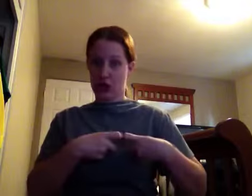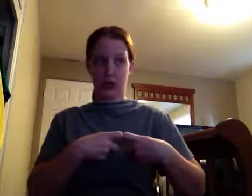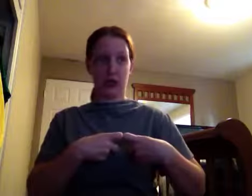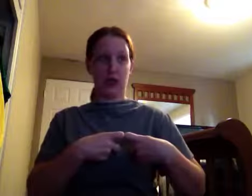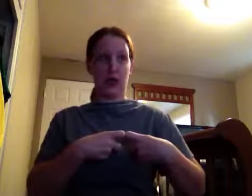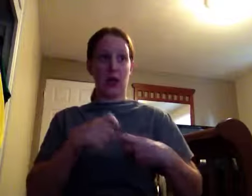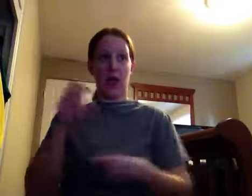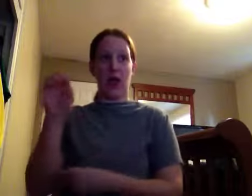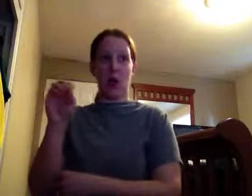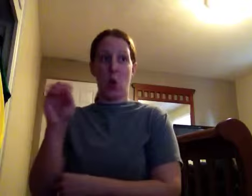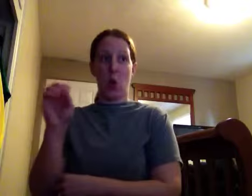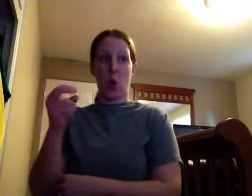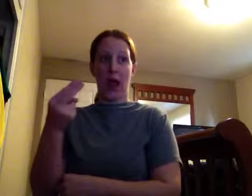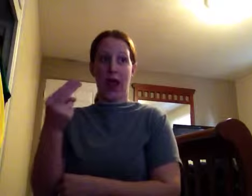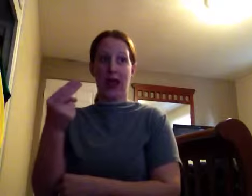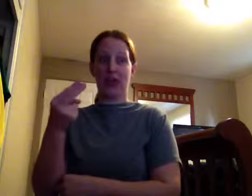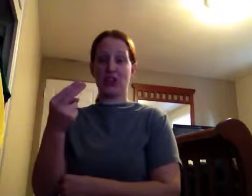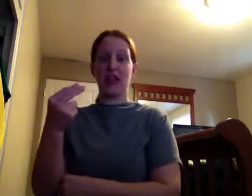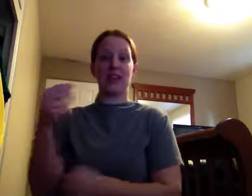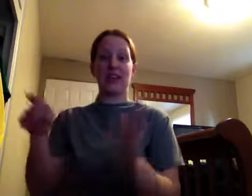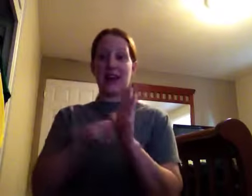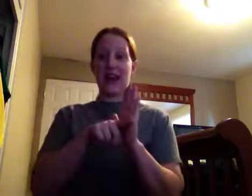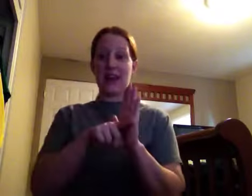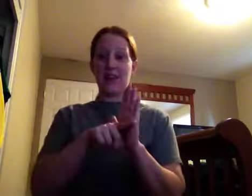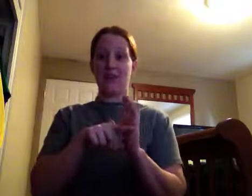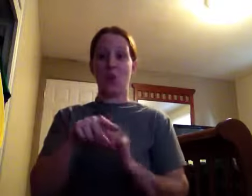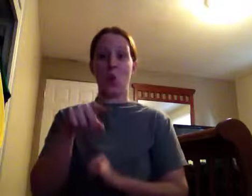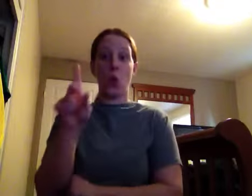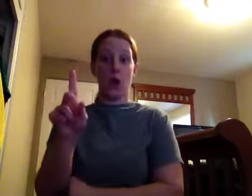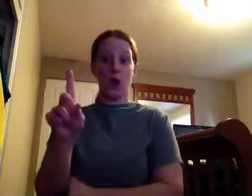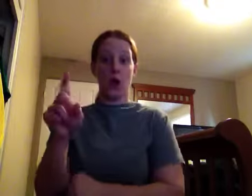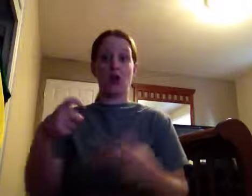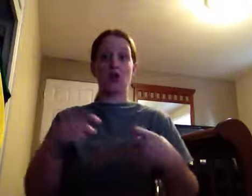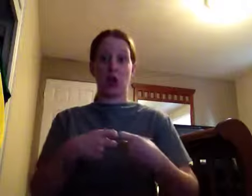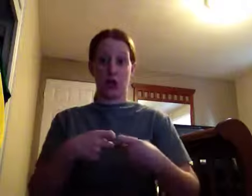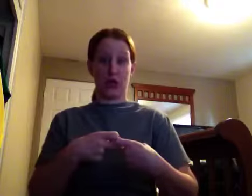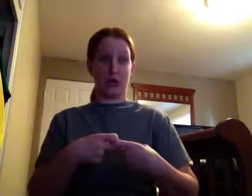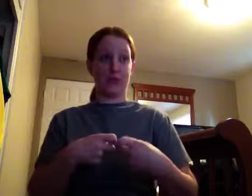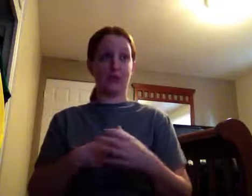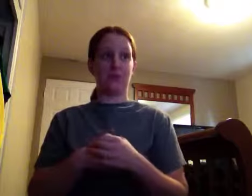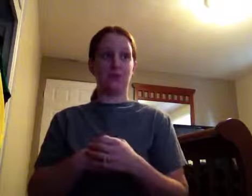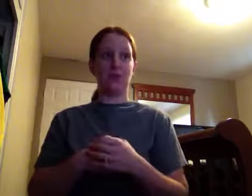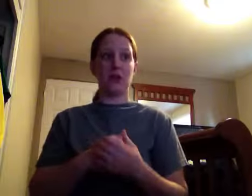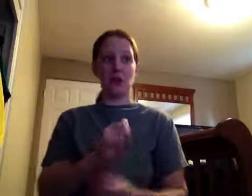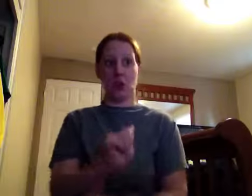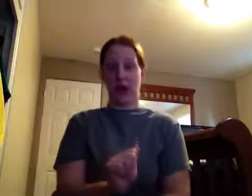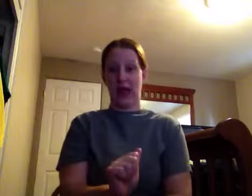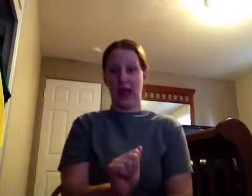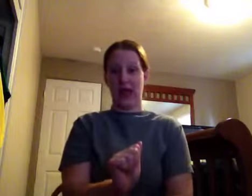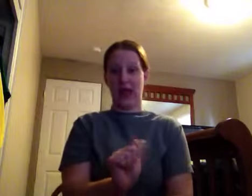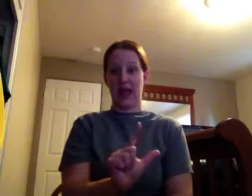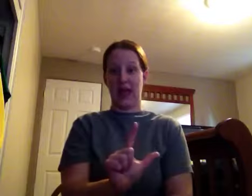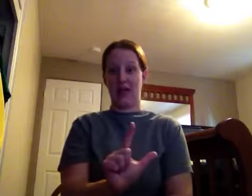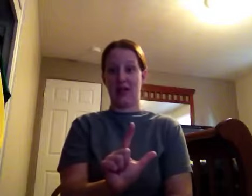So throwing 3, catching 1, I'm going to have to write a 3 down here because I need 3 of these to